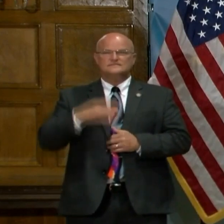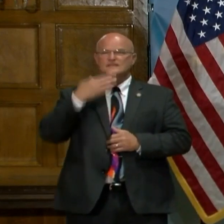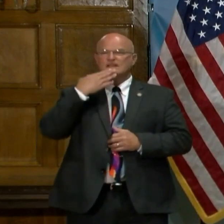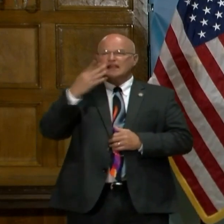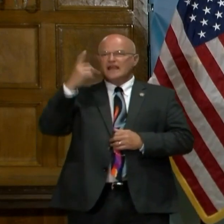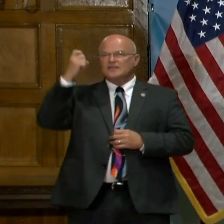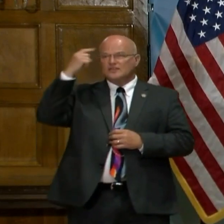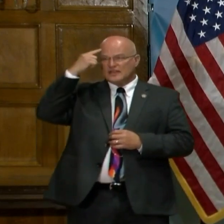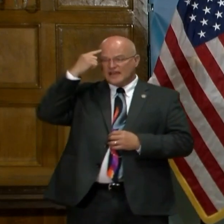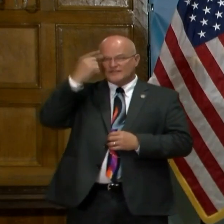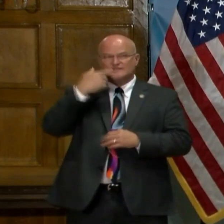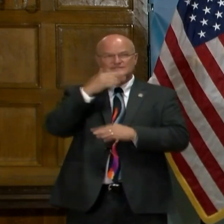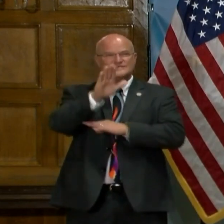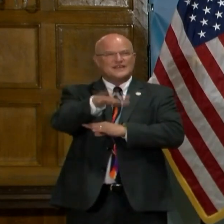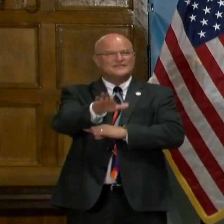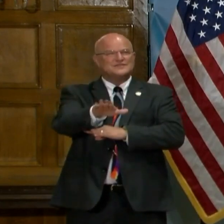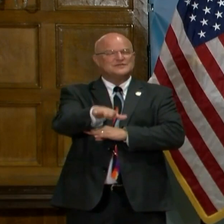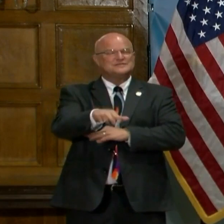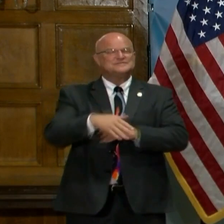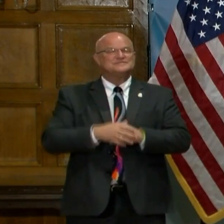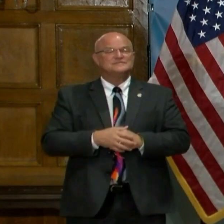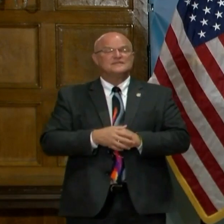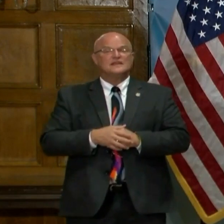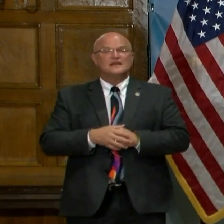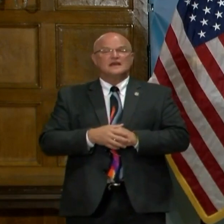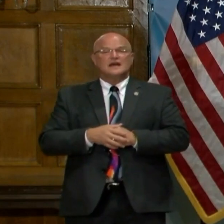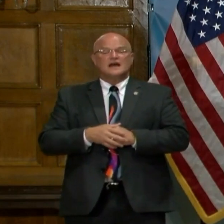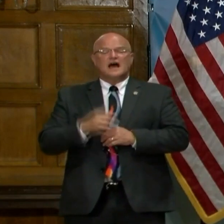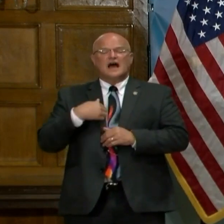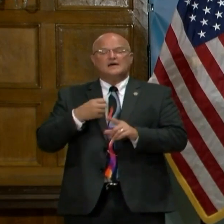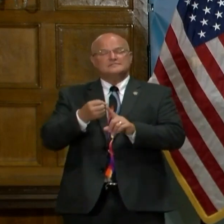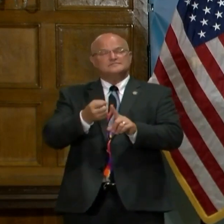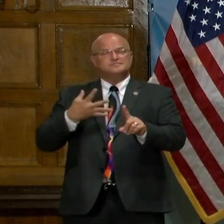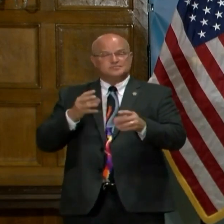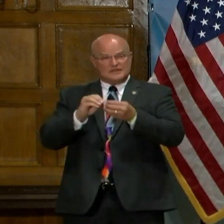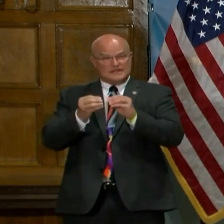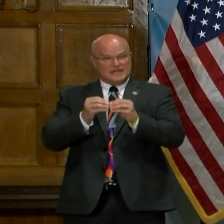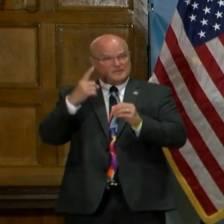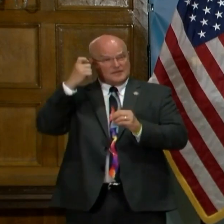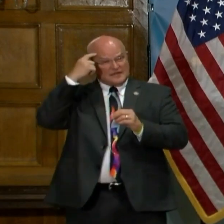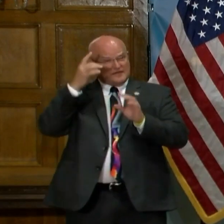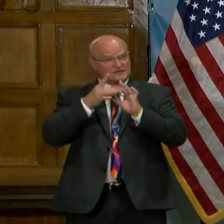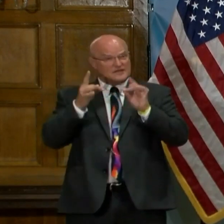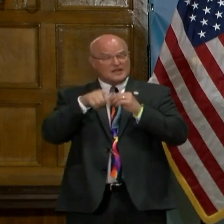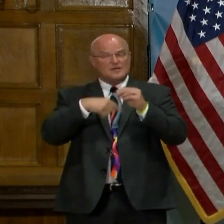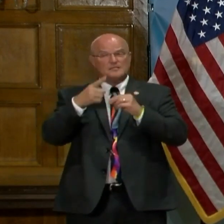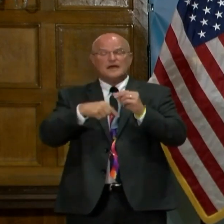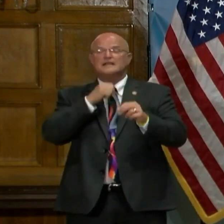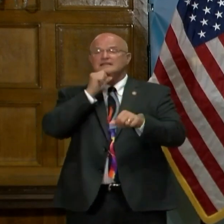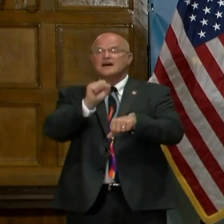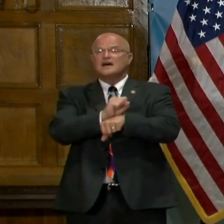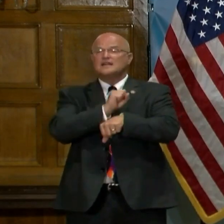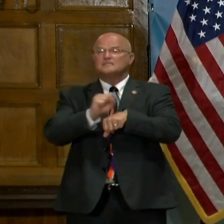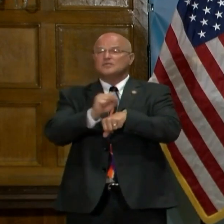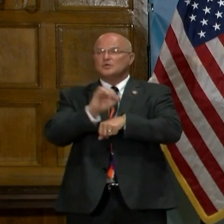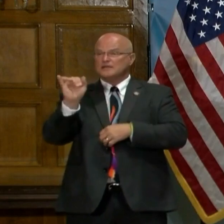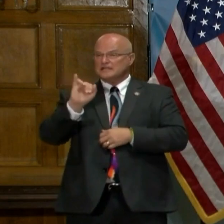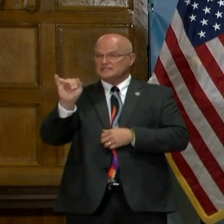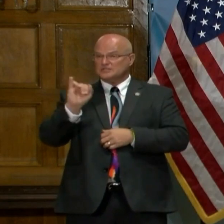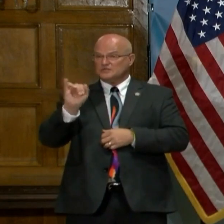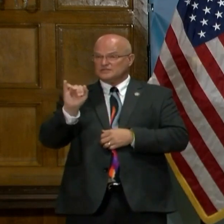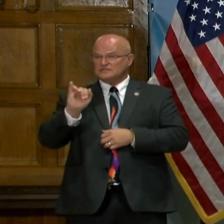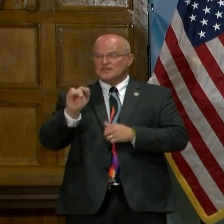Thank you, Governor. Good afternoon. To elaborate a little bit more on the numbers the Governor talked about related to unemployment insurance, first